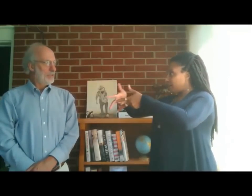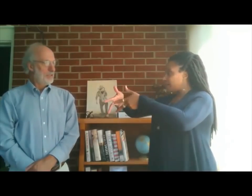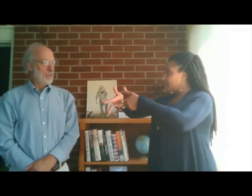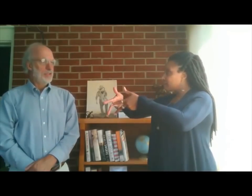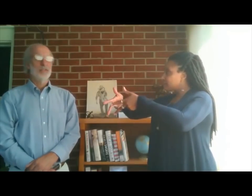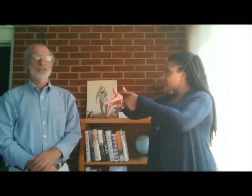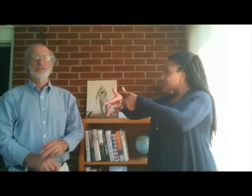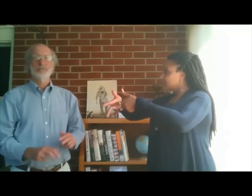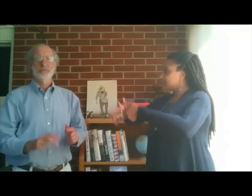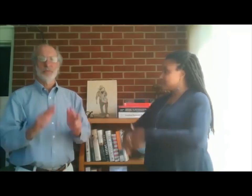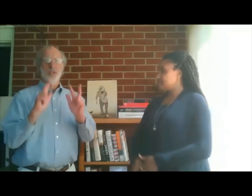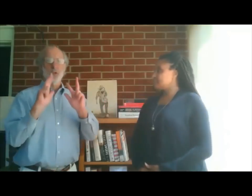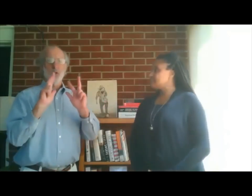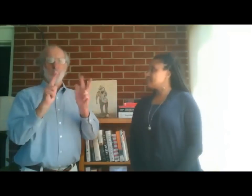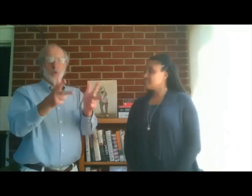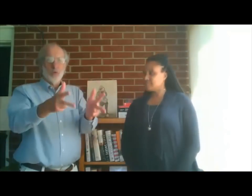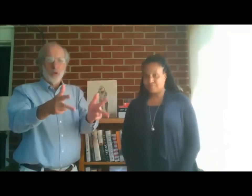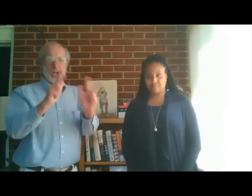Rocking.